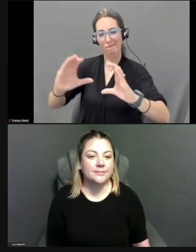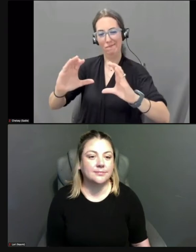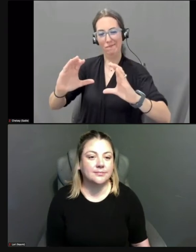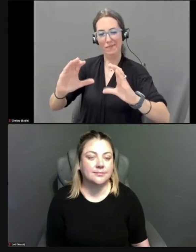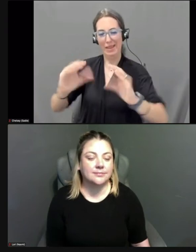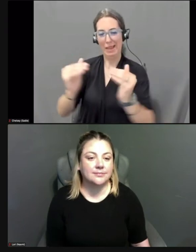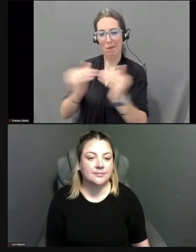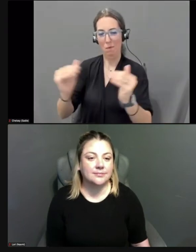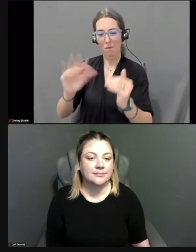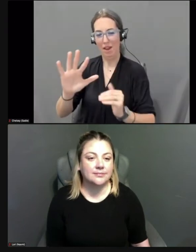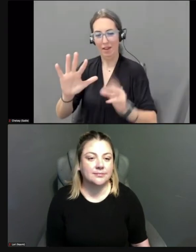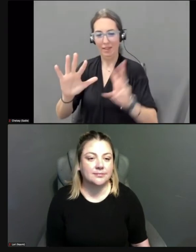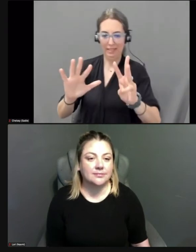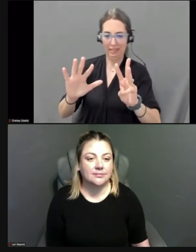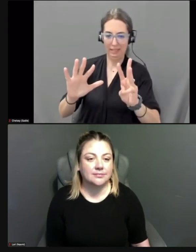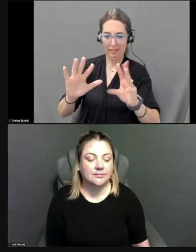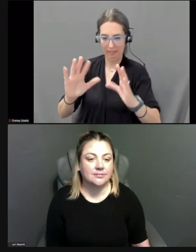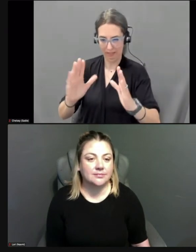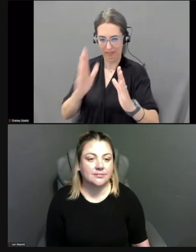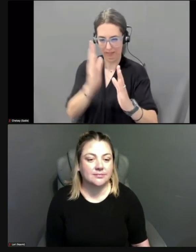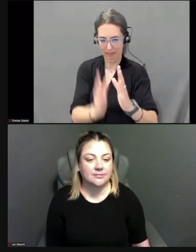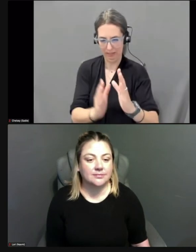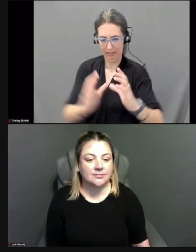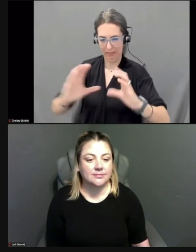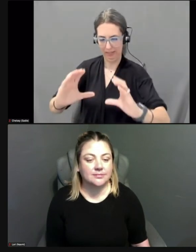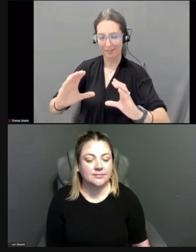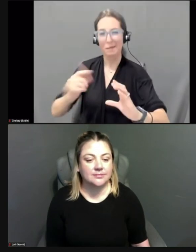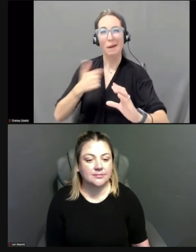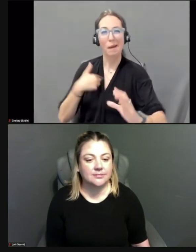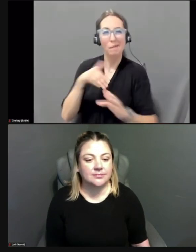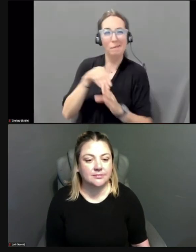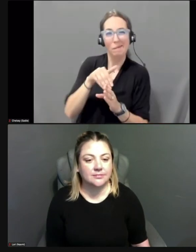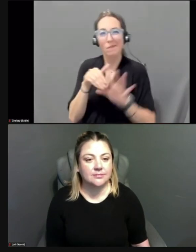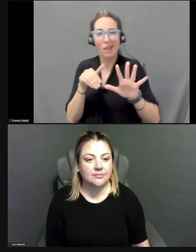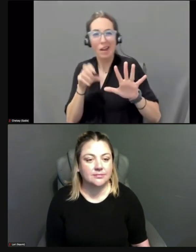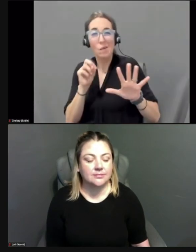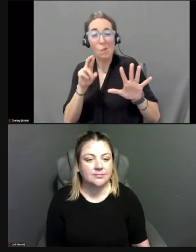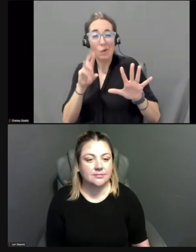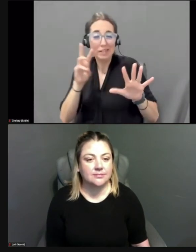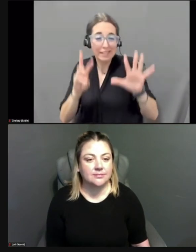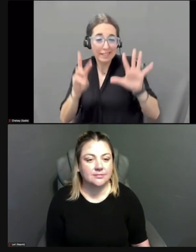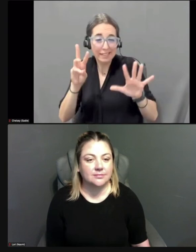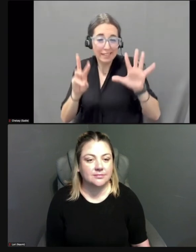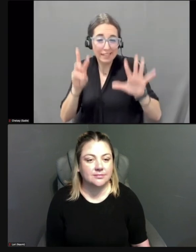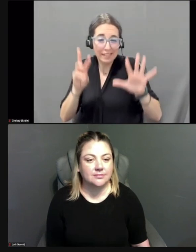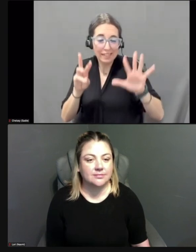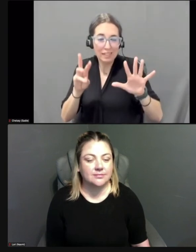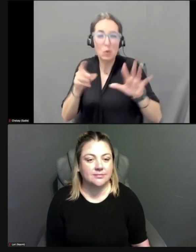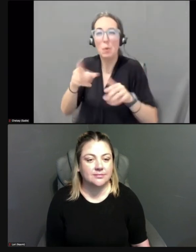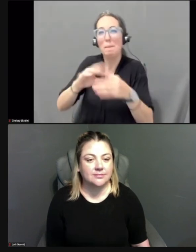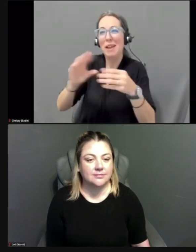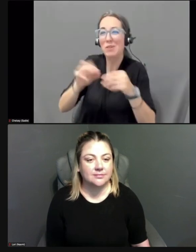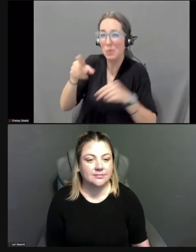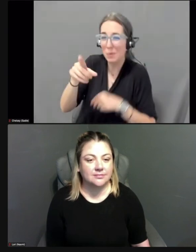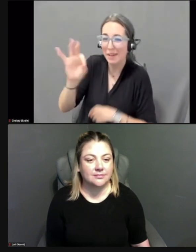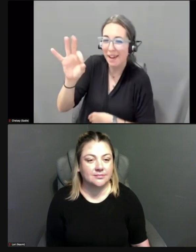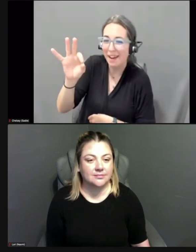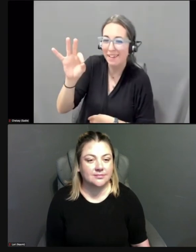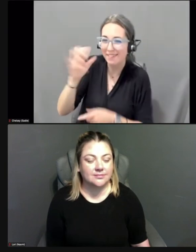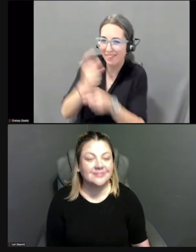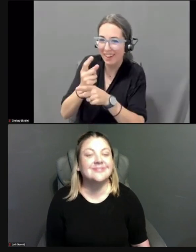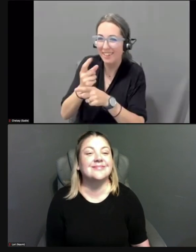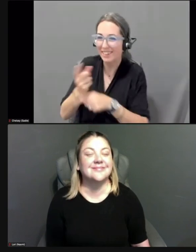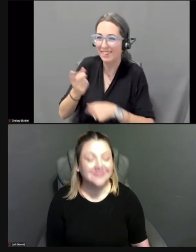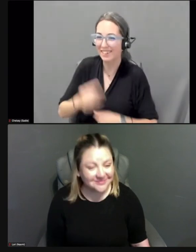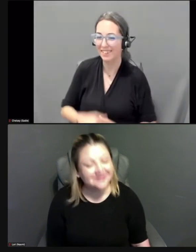So 5 or 6 in the Enneagram. And I know you mentioned you're a 9. Yeah, but it's so interesting